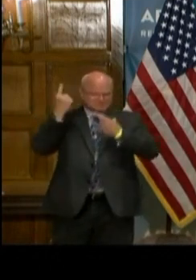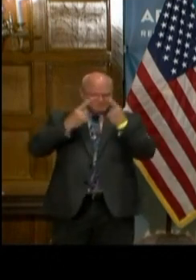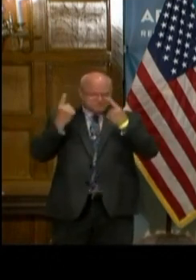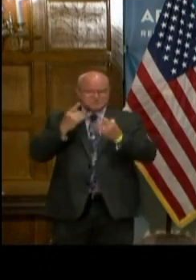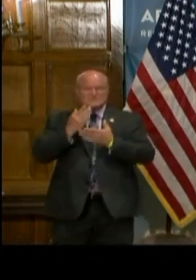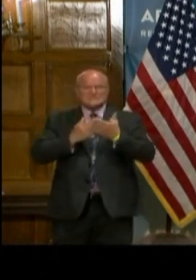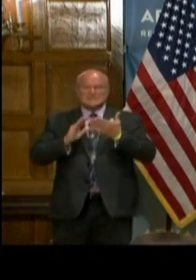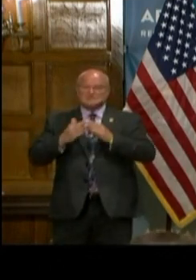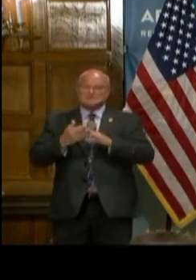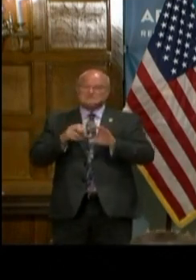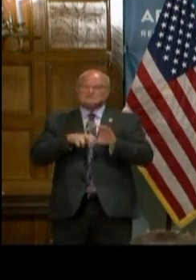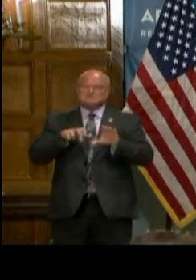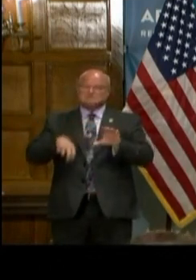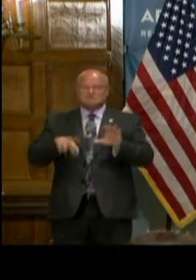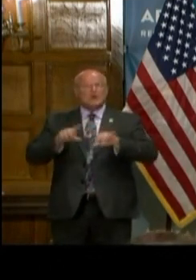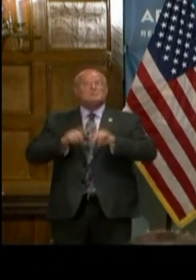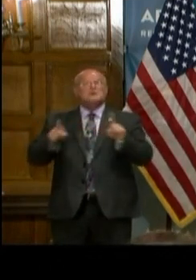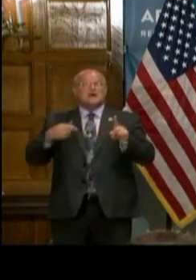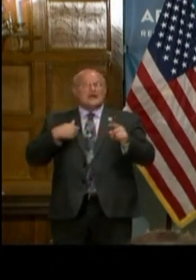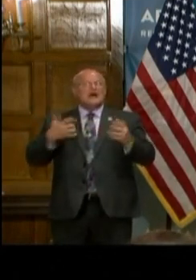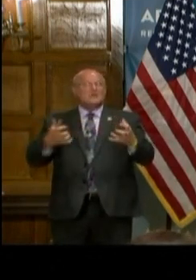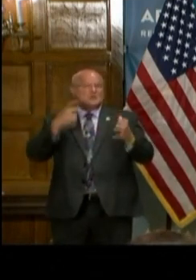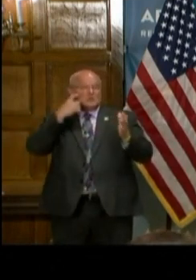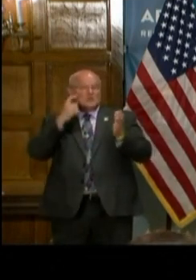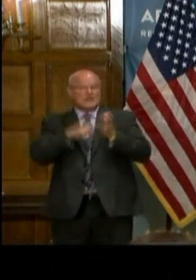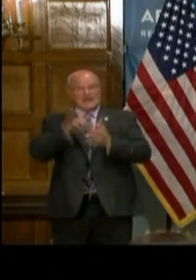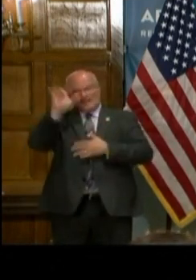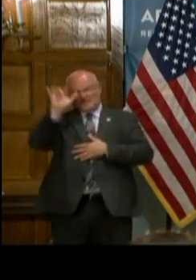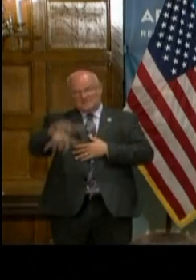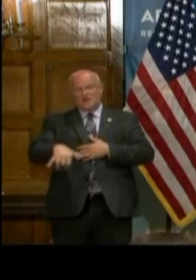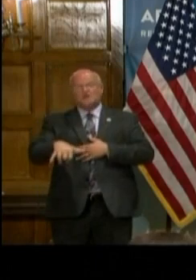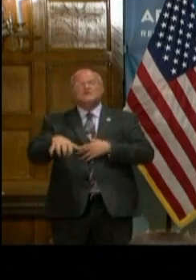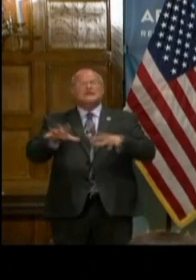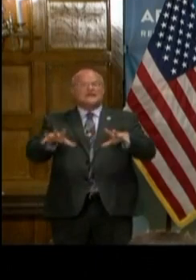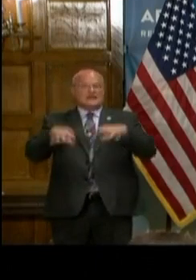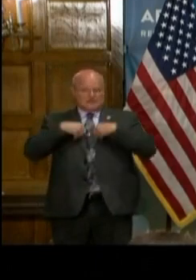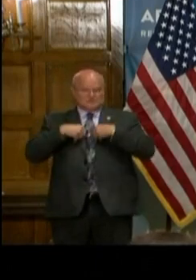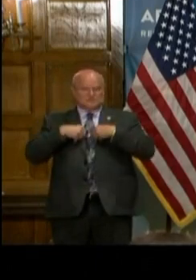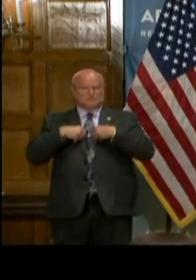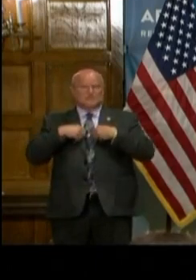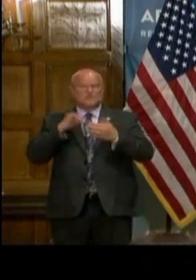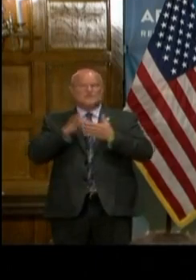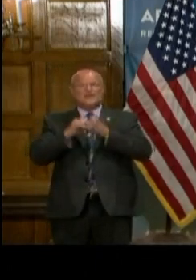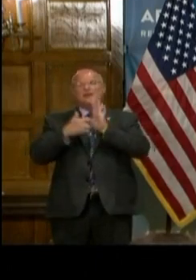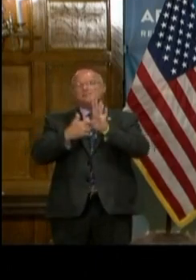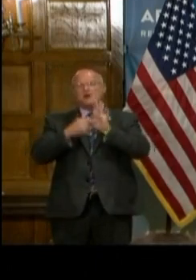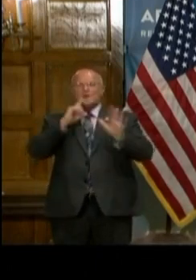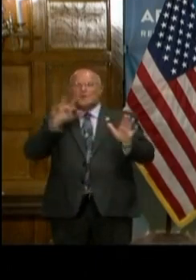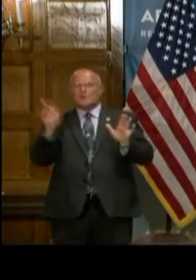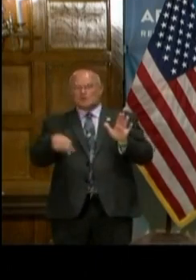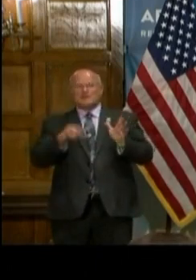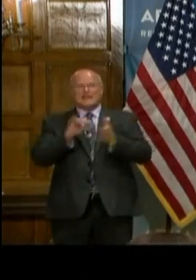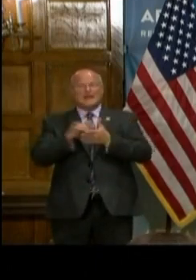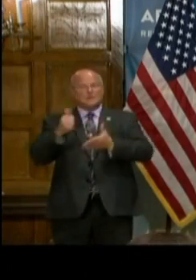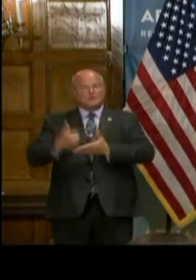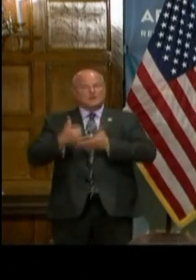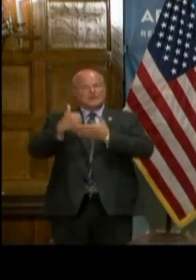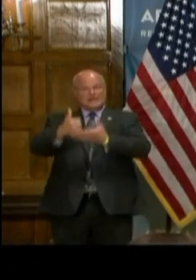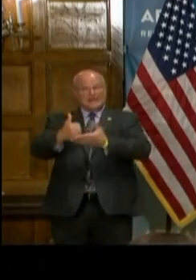opt out, but I wanted to recognize those cities that did adopt that model ordinance that will